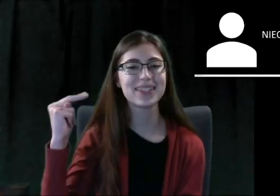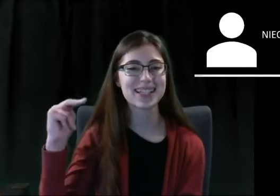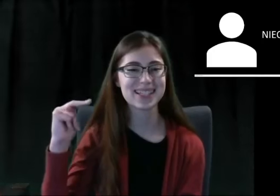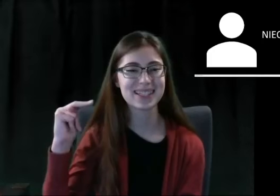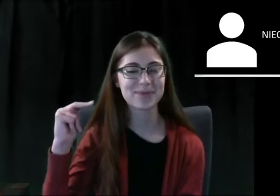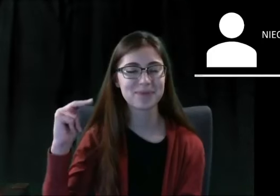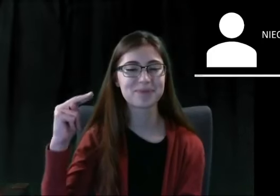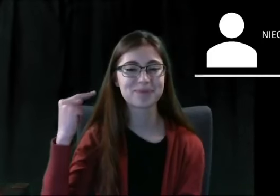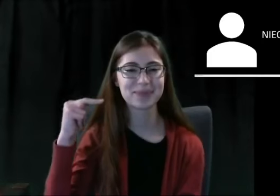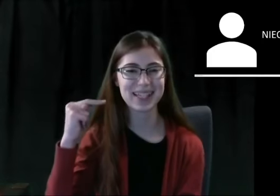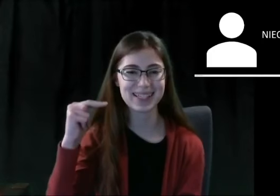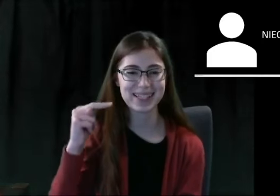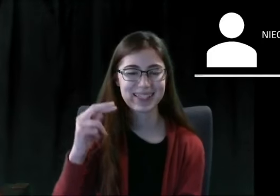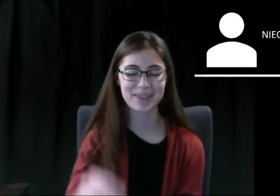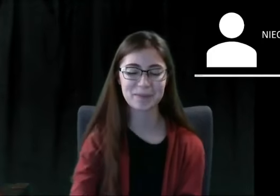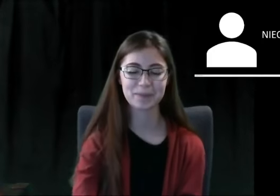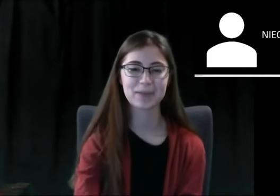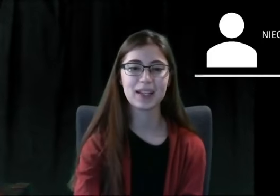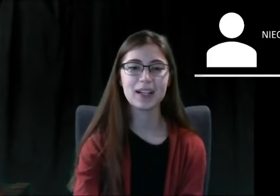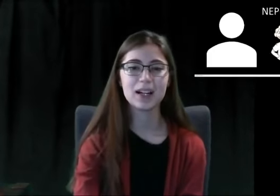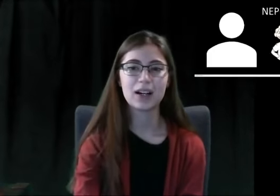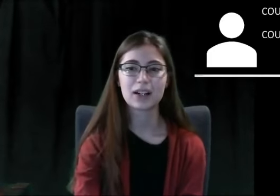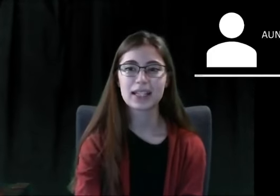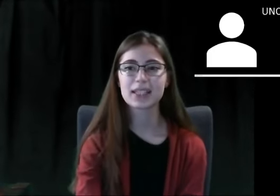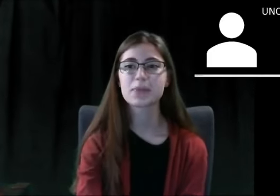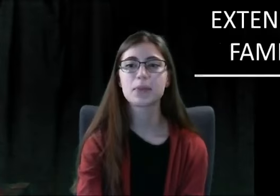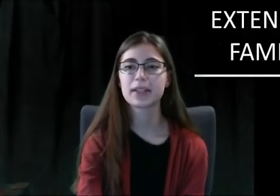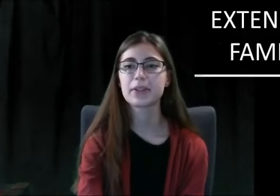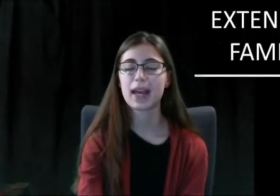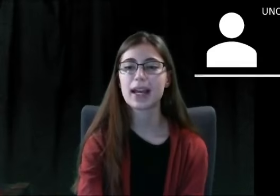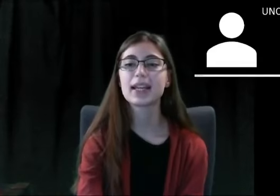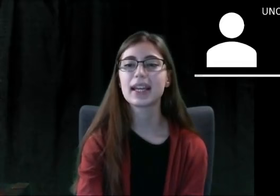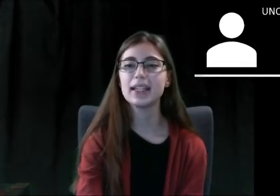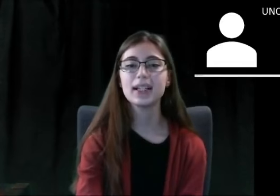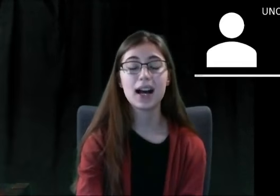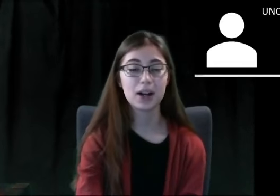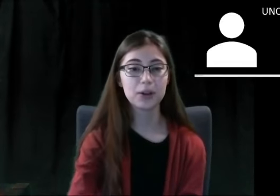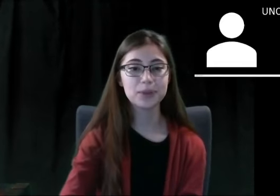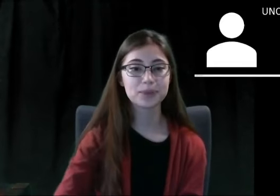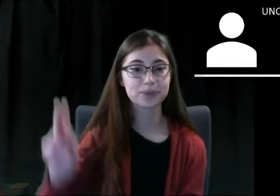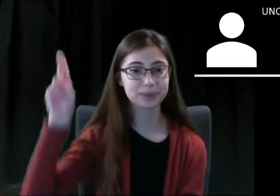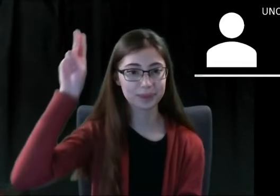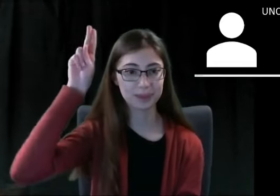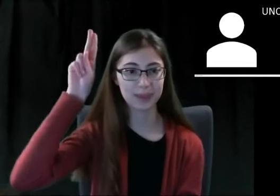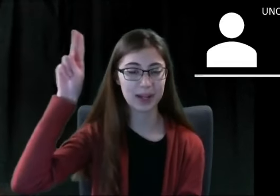Niece. Niece. All right, let's run through that again. Uncle. Uncle.